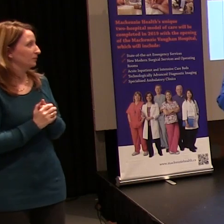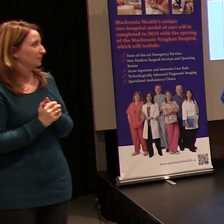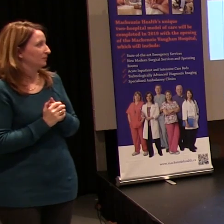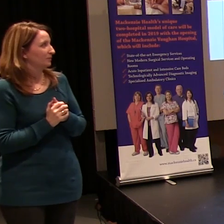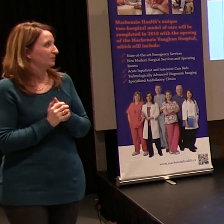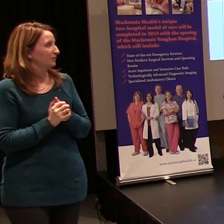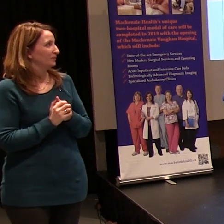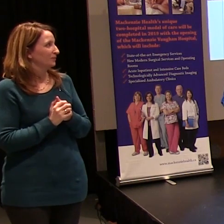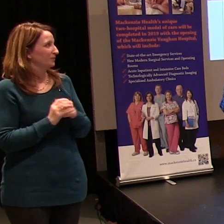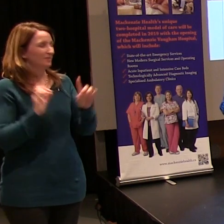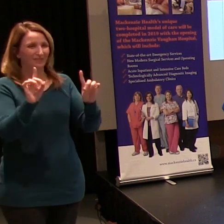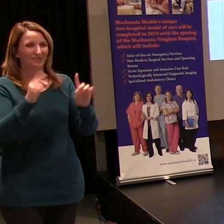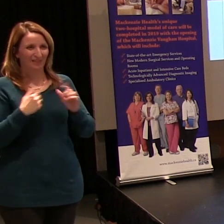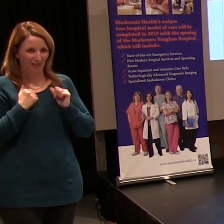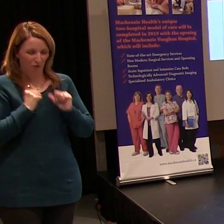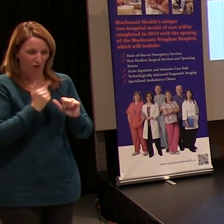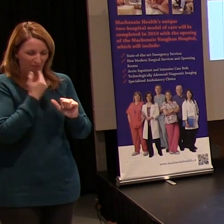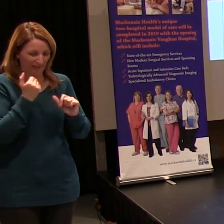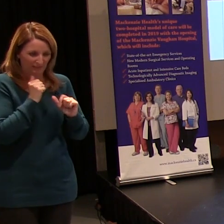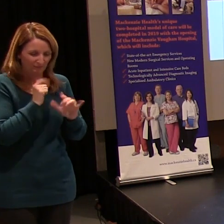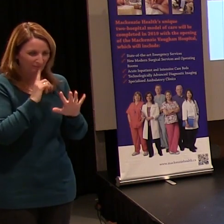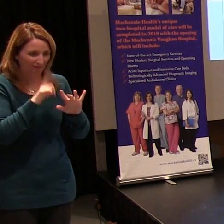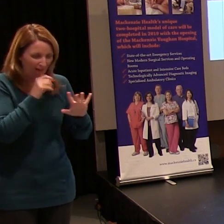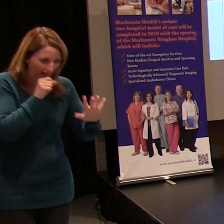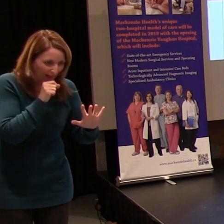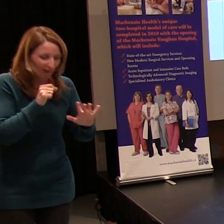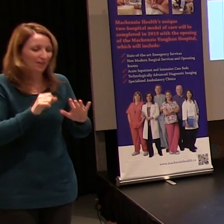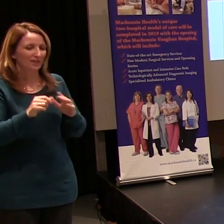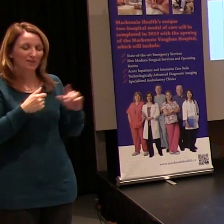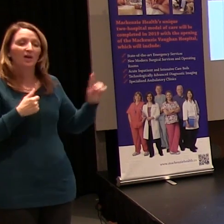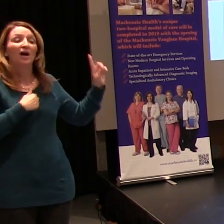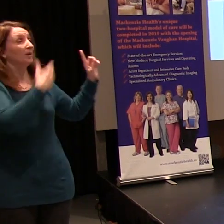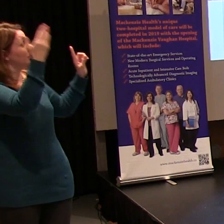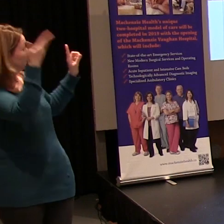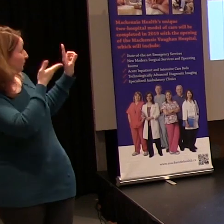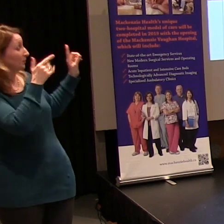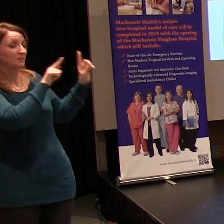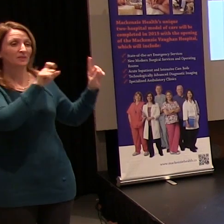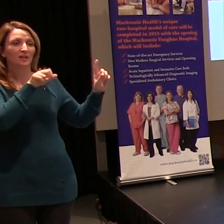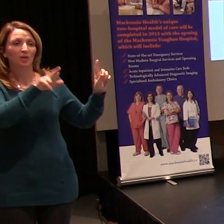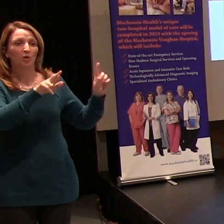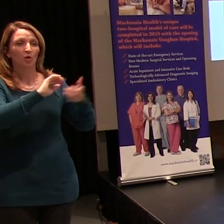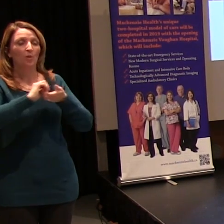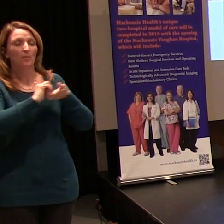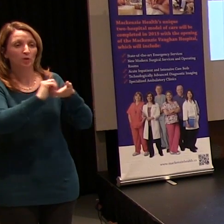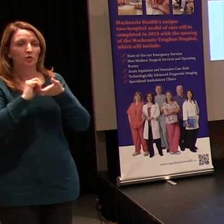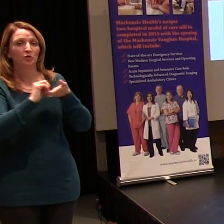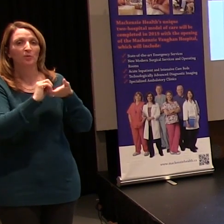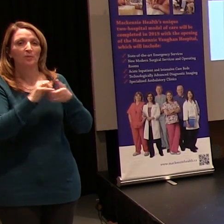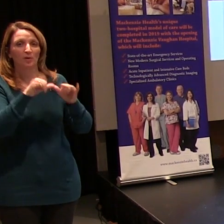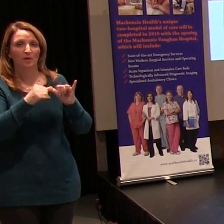microphone? Well, I'm not used to that, but I make my best. So I am representing Zeidler Partnership Architects. It's a Toronto